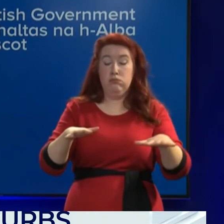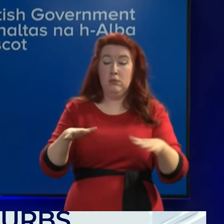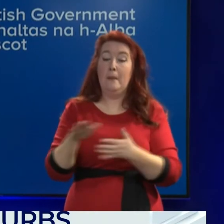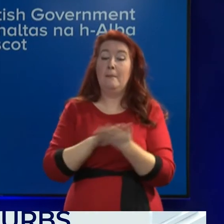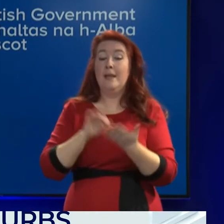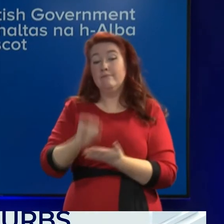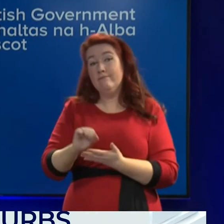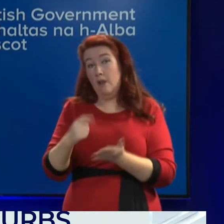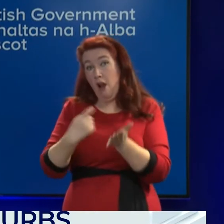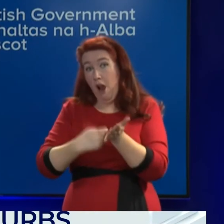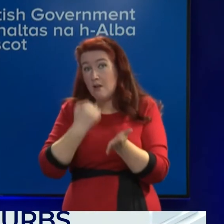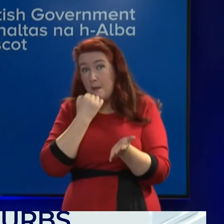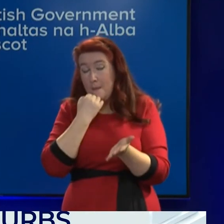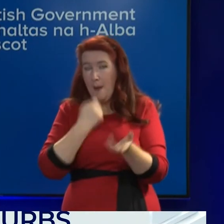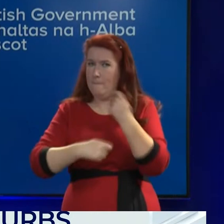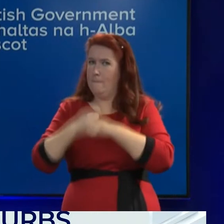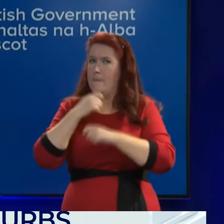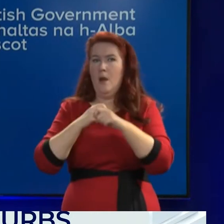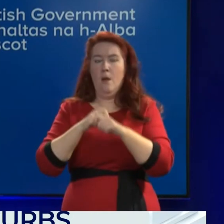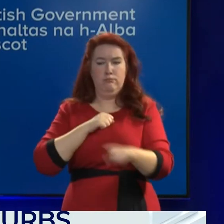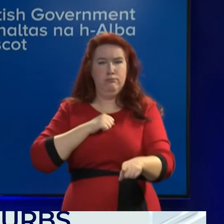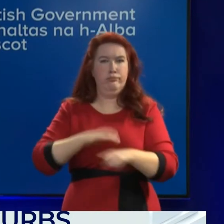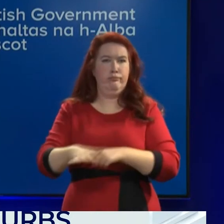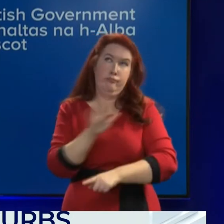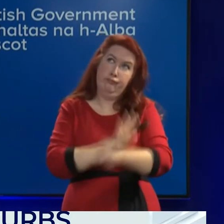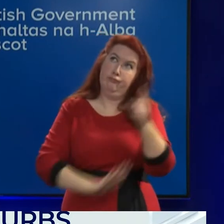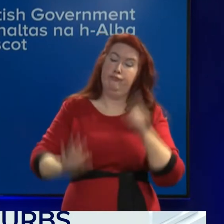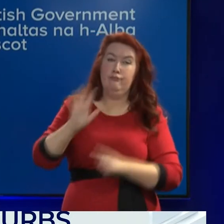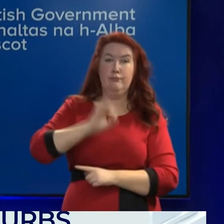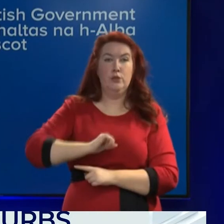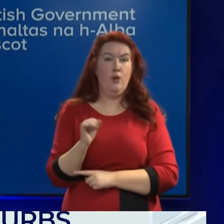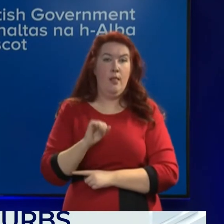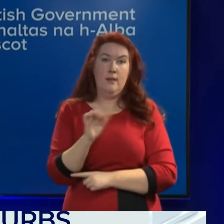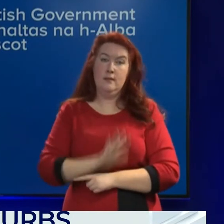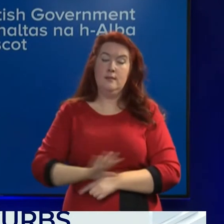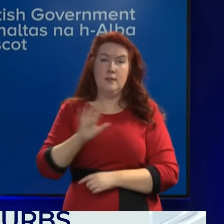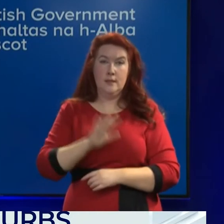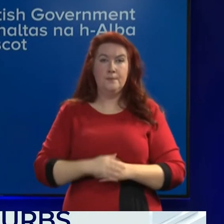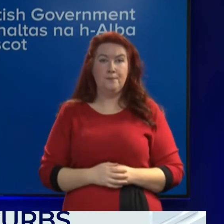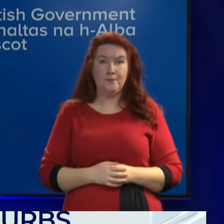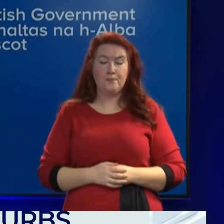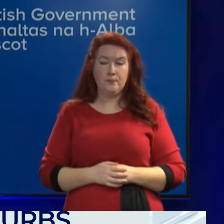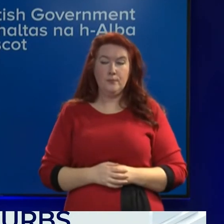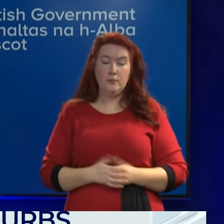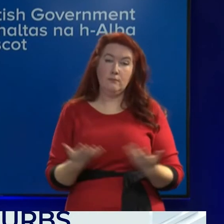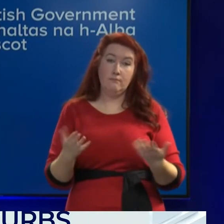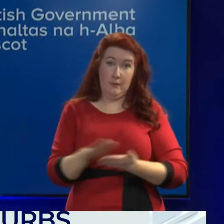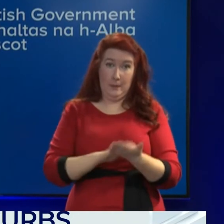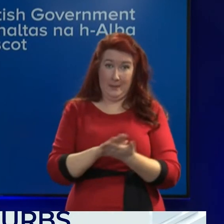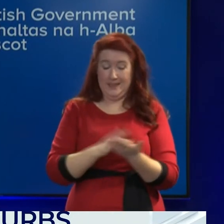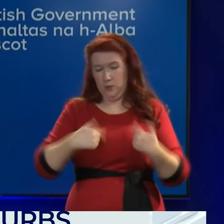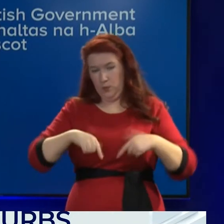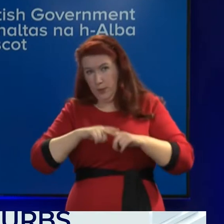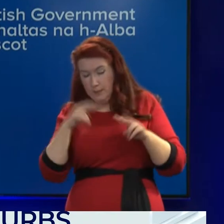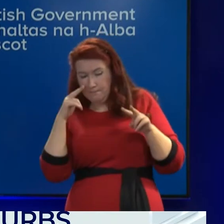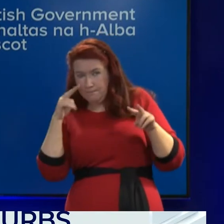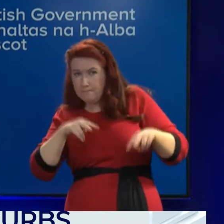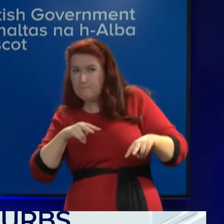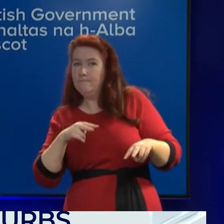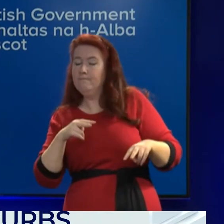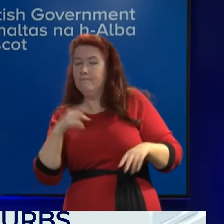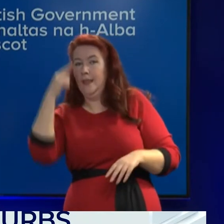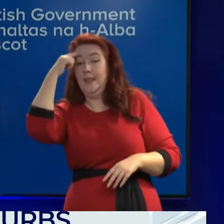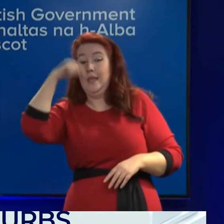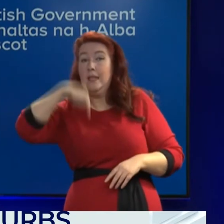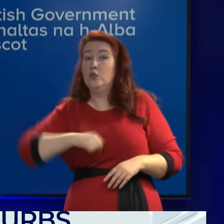associated with it will then increasingly become the R number for Scotland as a whole. So as a result, our estimate is that the R